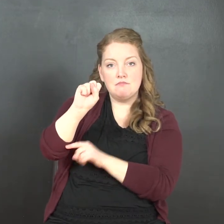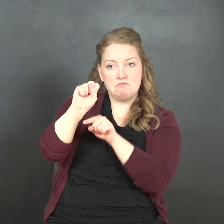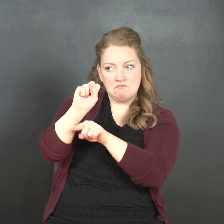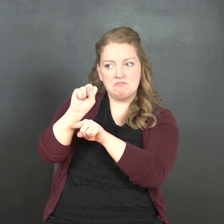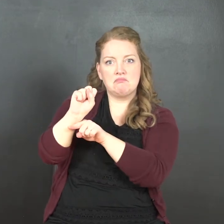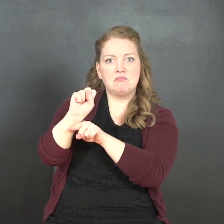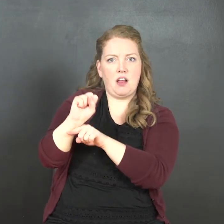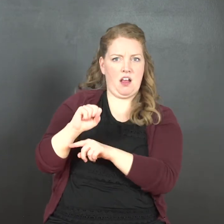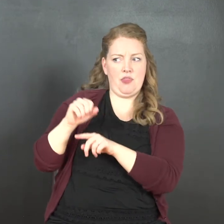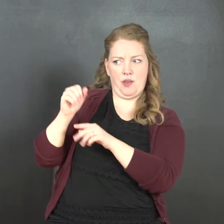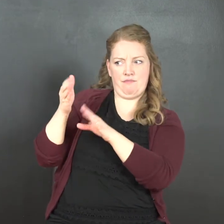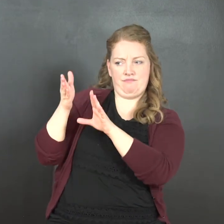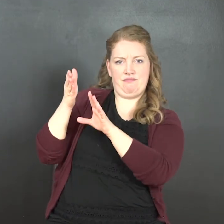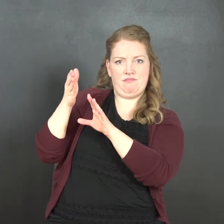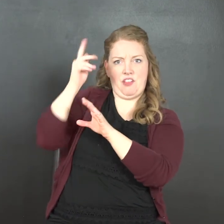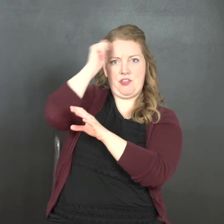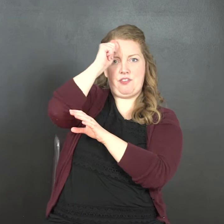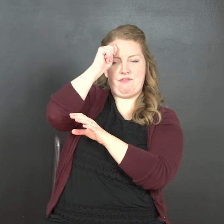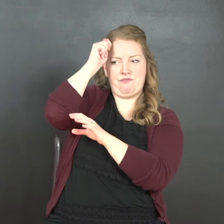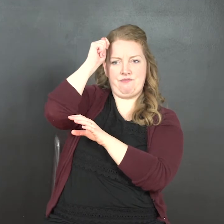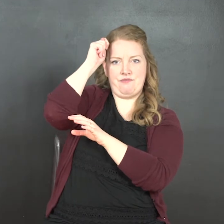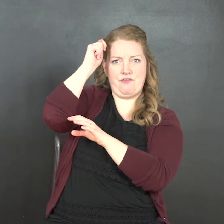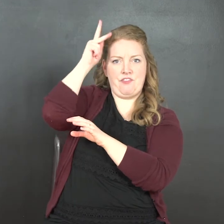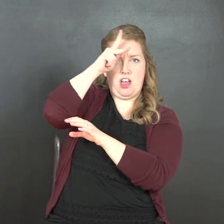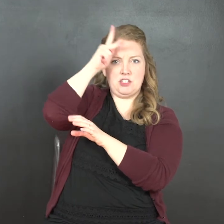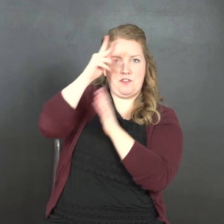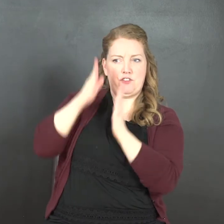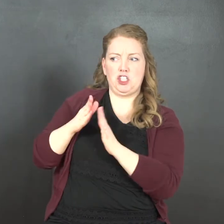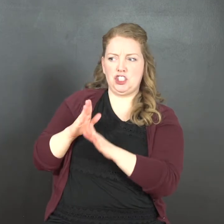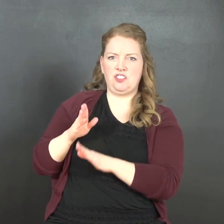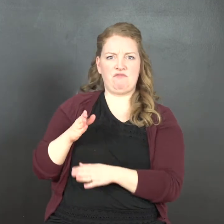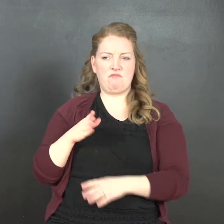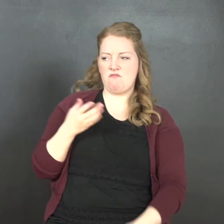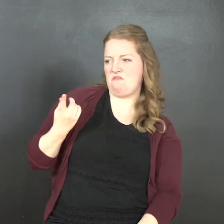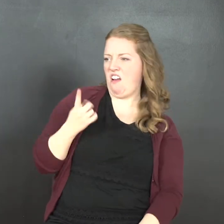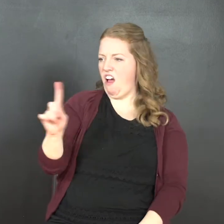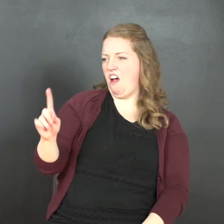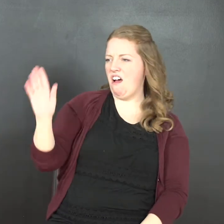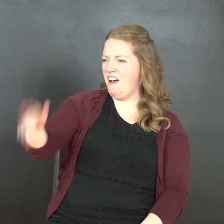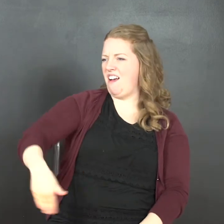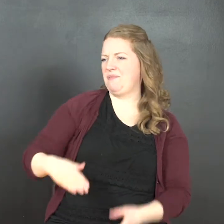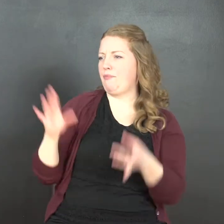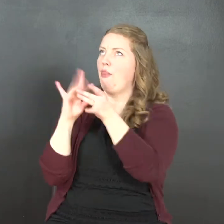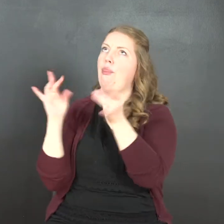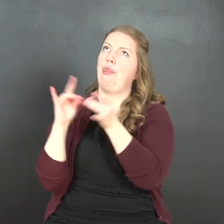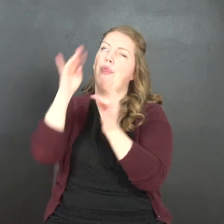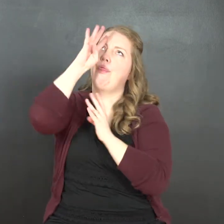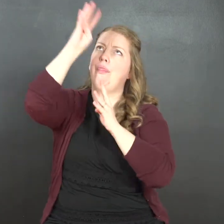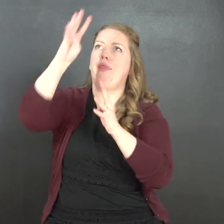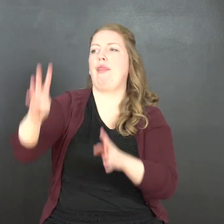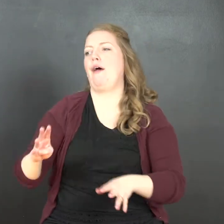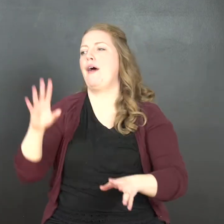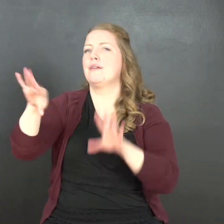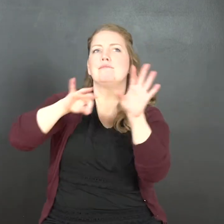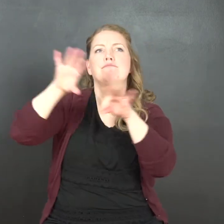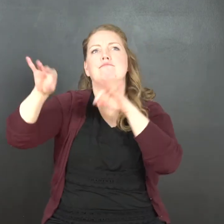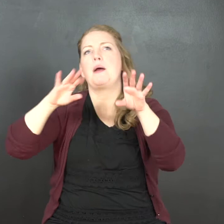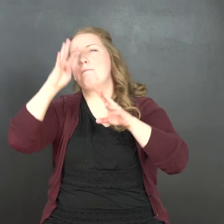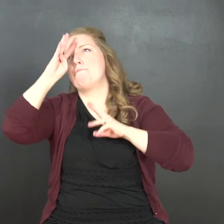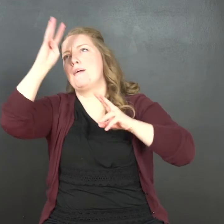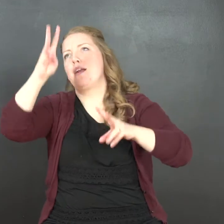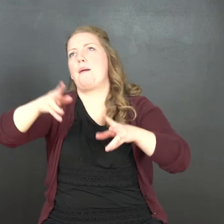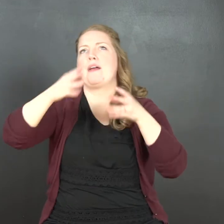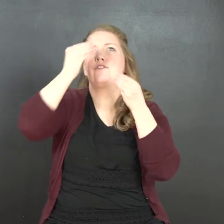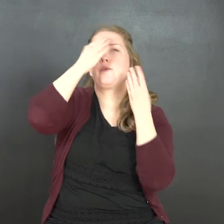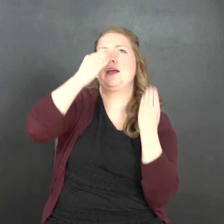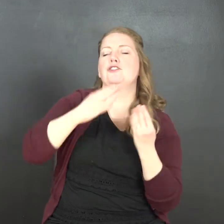a babbler. Literally, it was an information scavenger, like he's just trying to pull any information that he can together. And